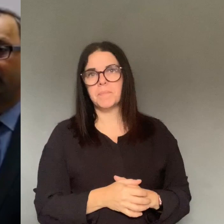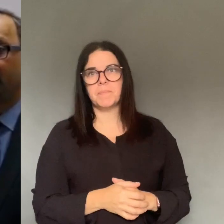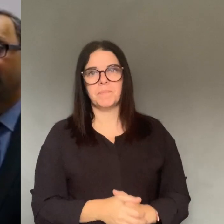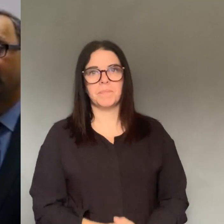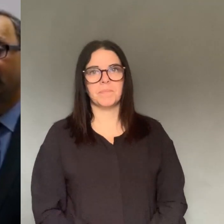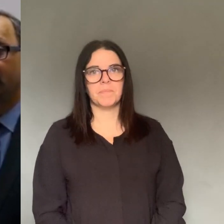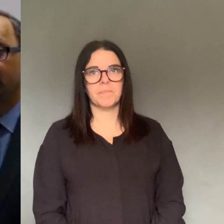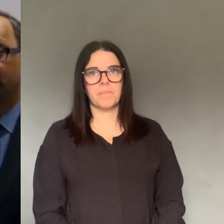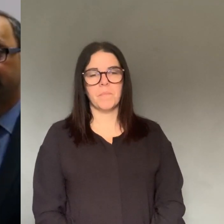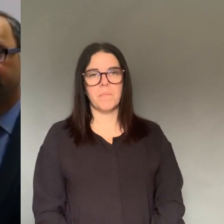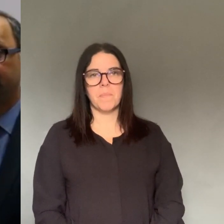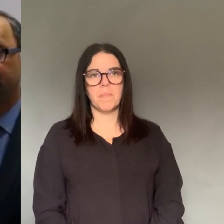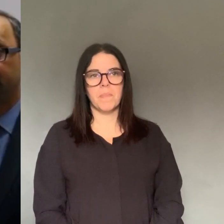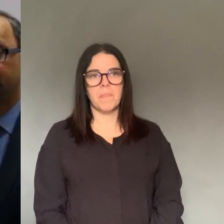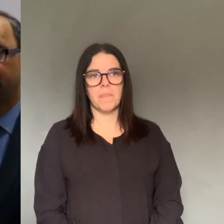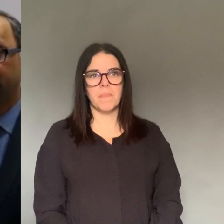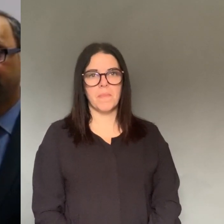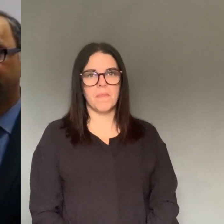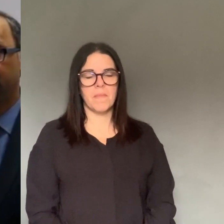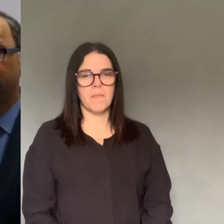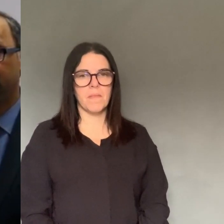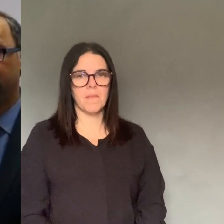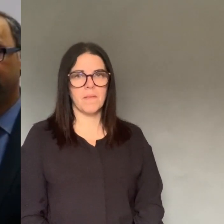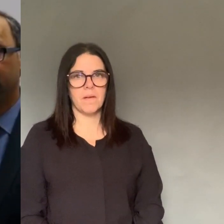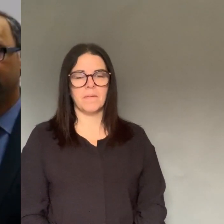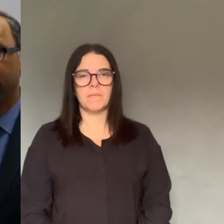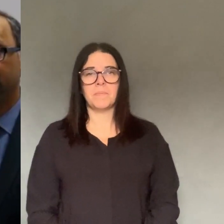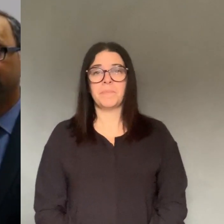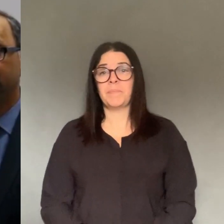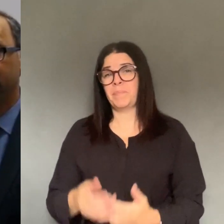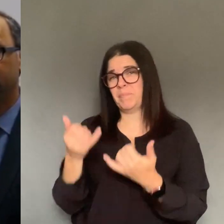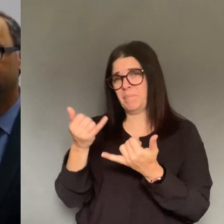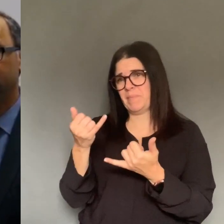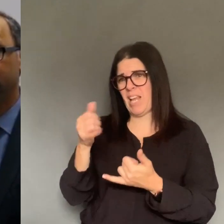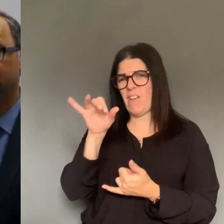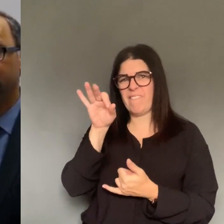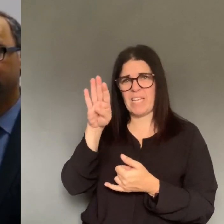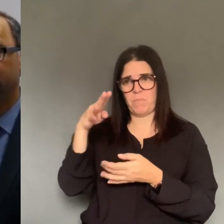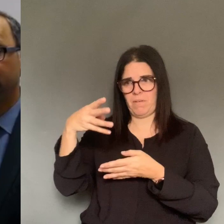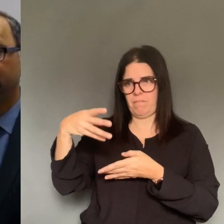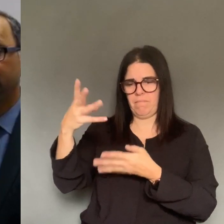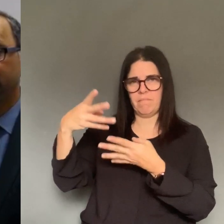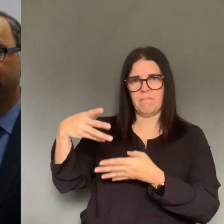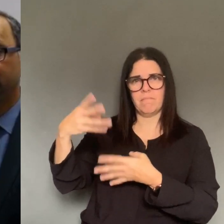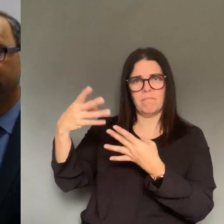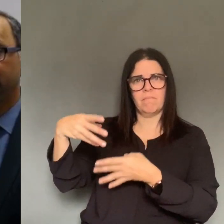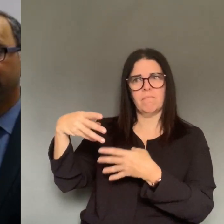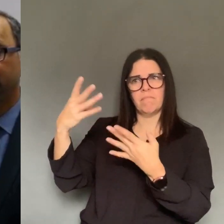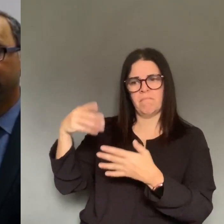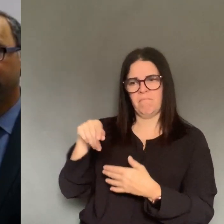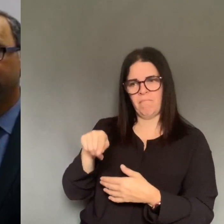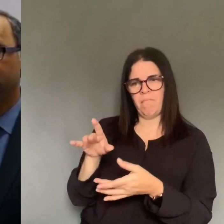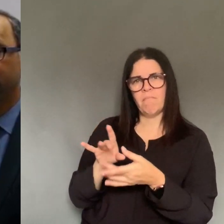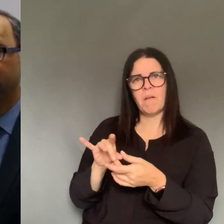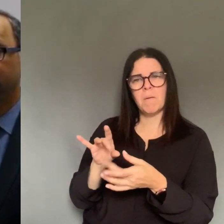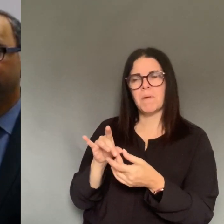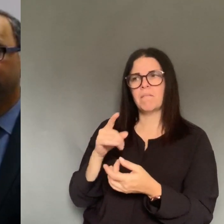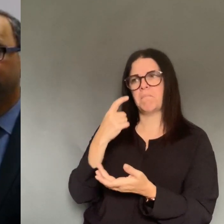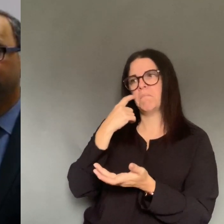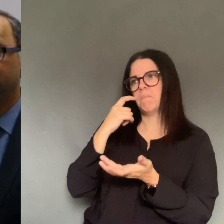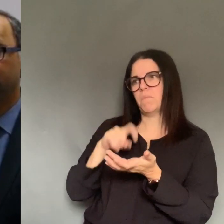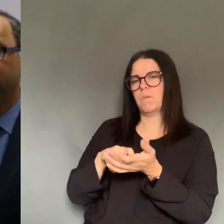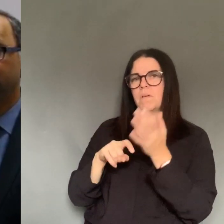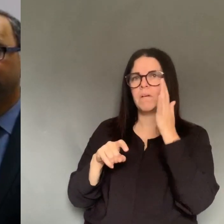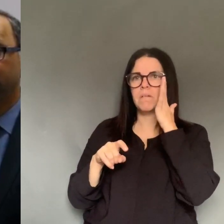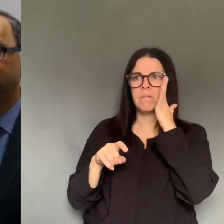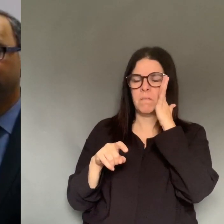I've seen some people even in the comments on the live Facebook feed right now talking about how they see this as flattening the